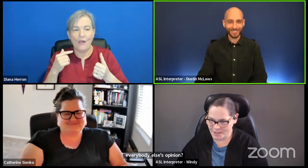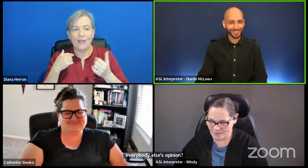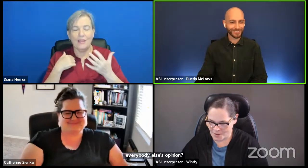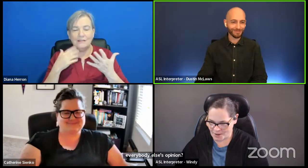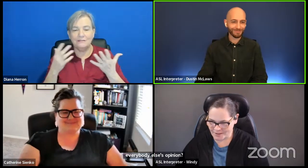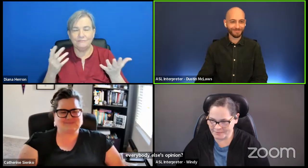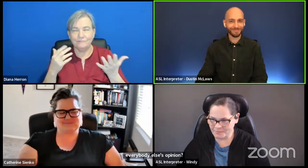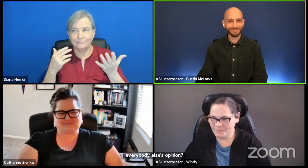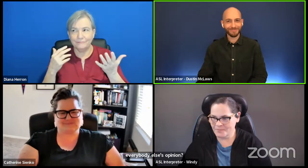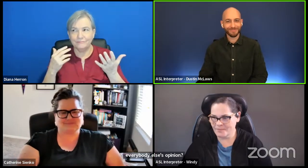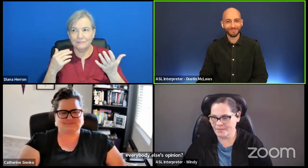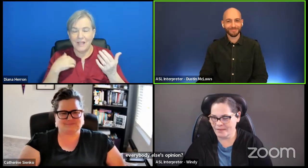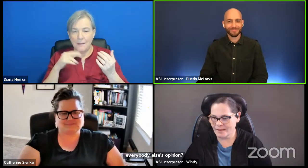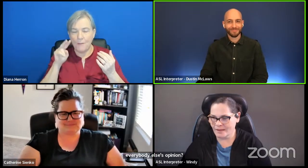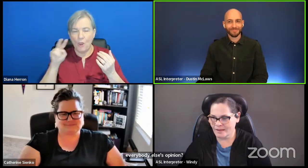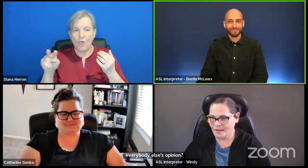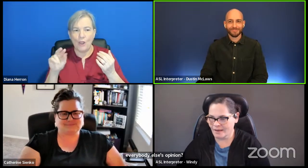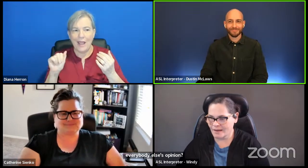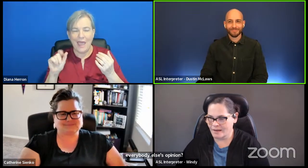Lots of First thoughts. of all,